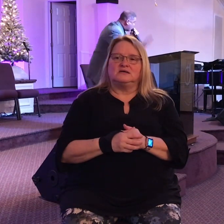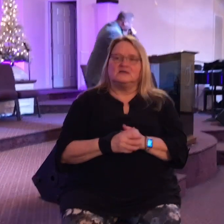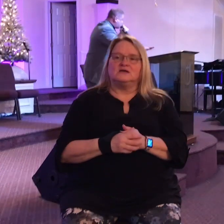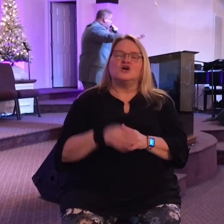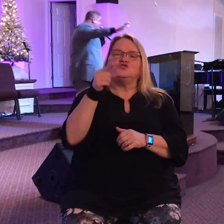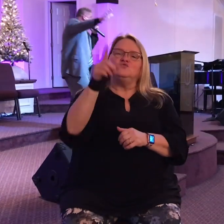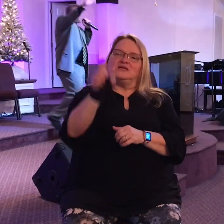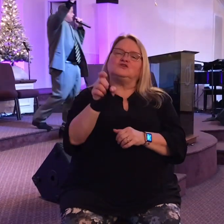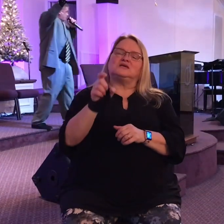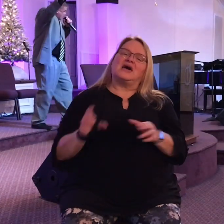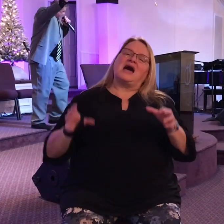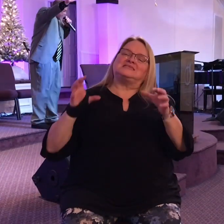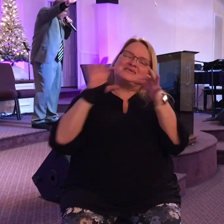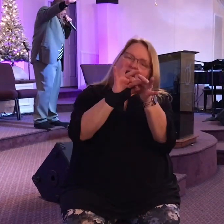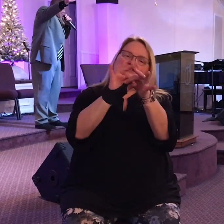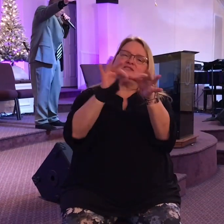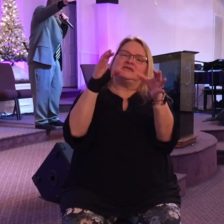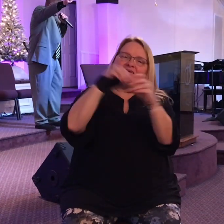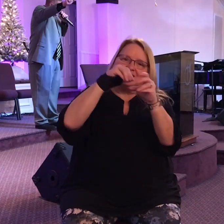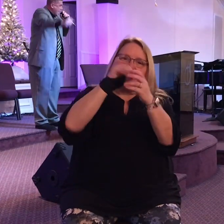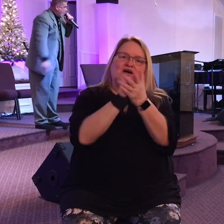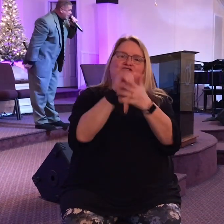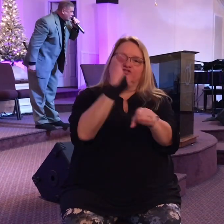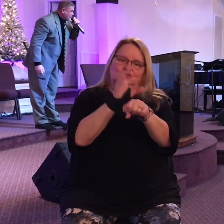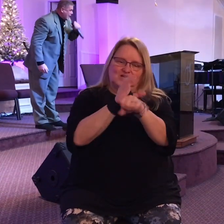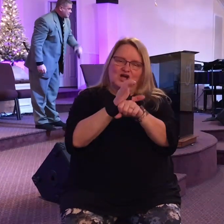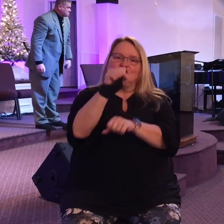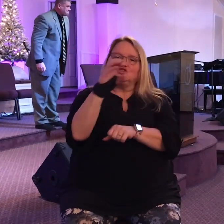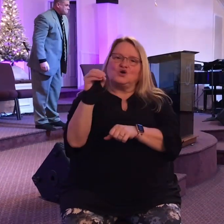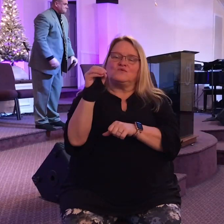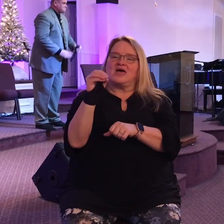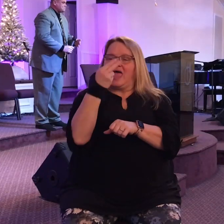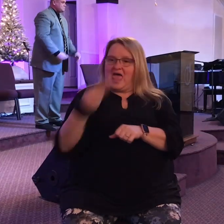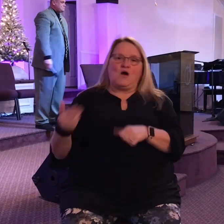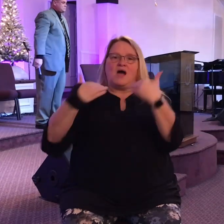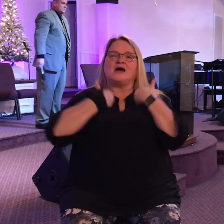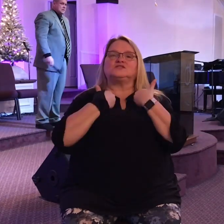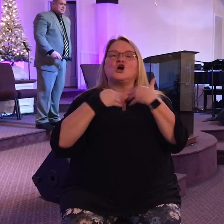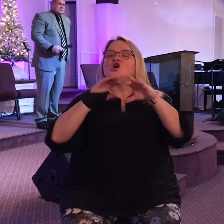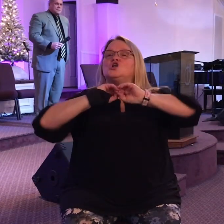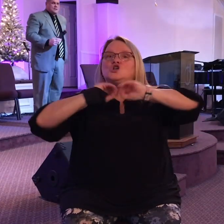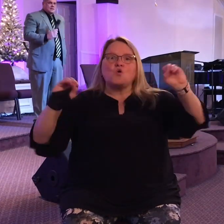your life. Can somebody give God a hand clap of praise? Hallelujah.